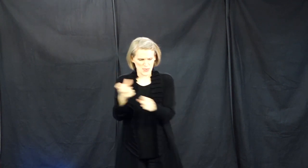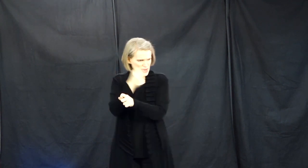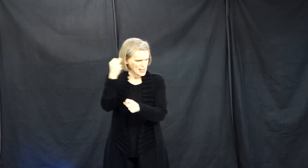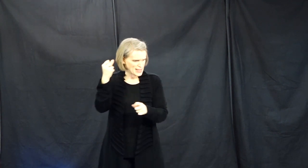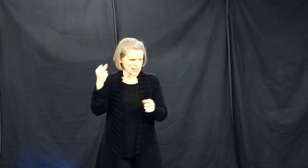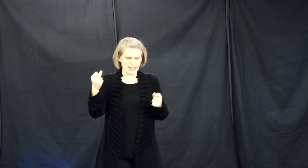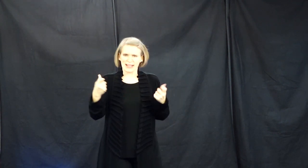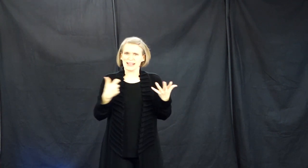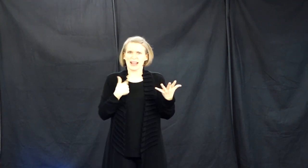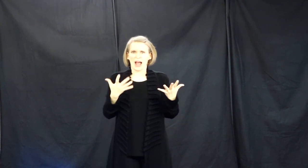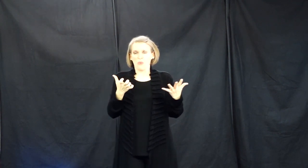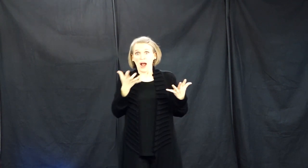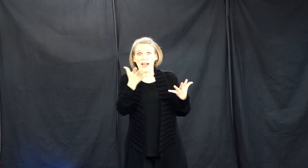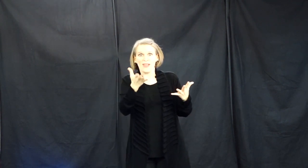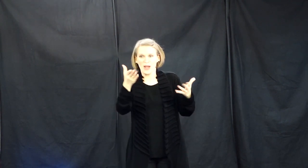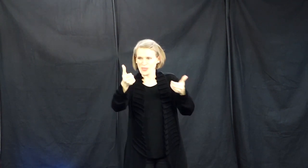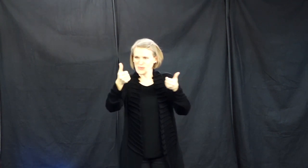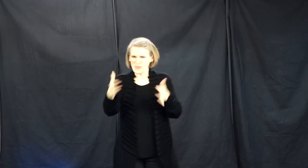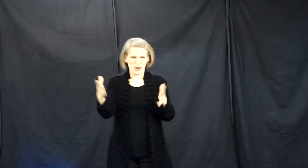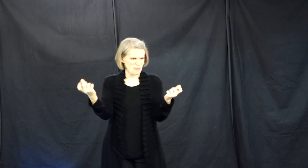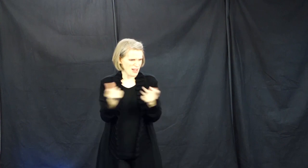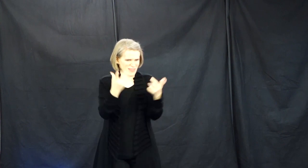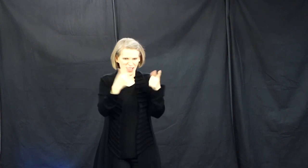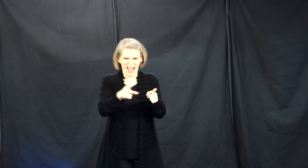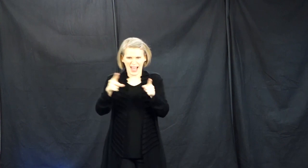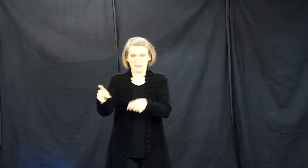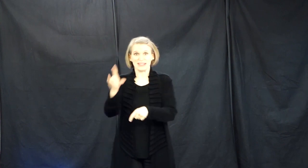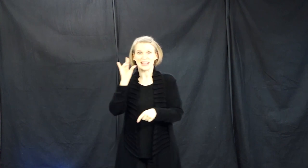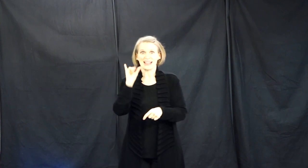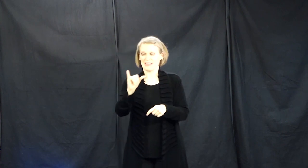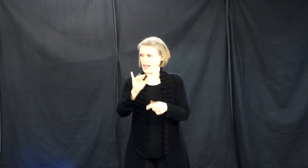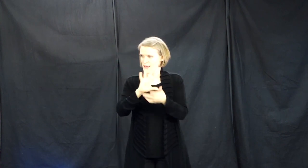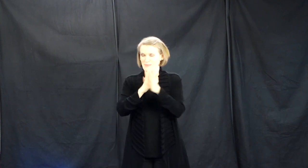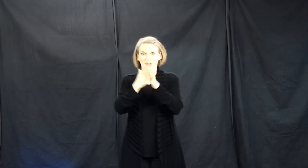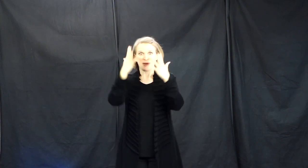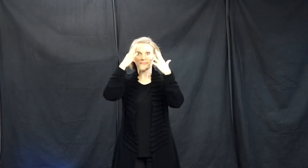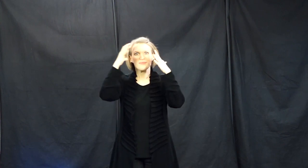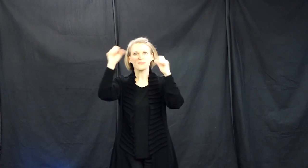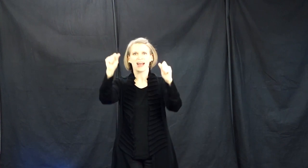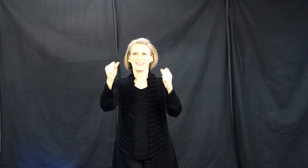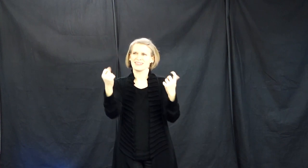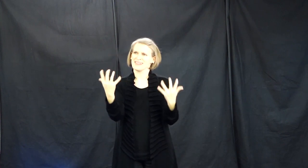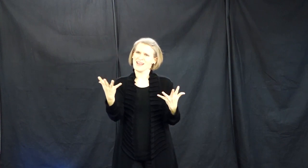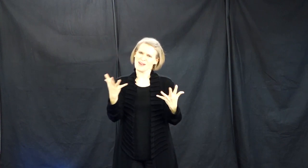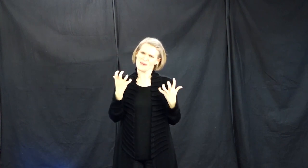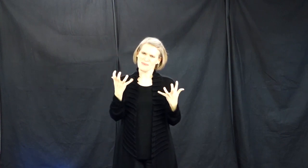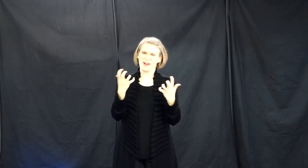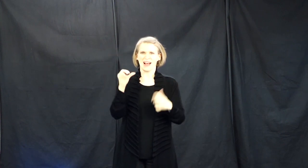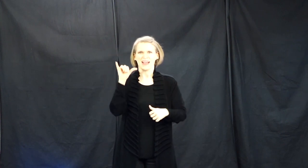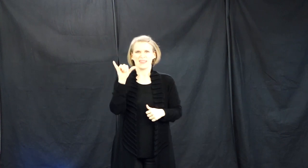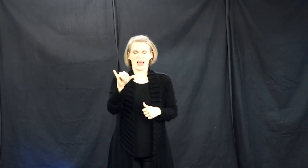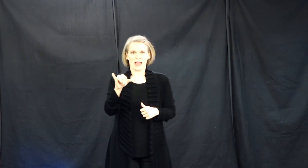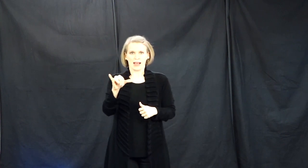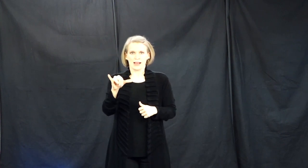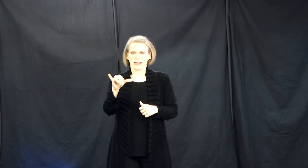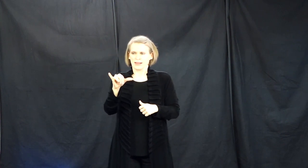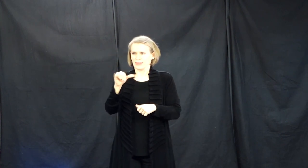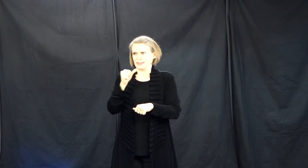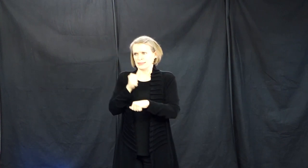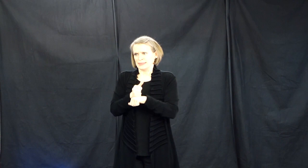in the room where it happens, the room where it happens, the room where it happens. You've kept me from the room where